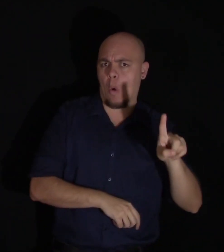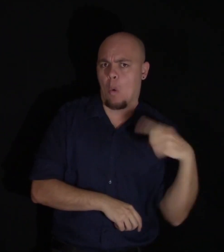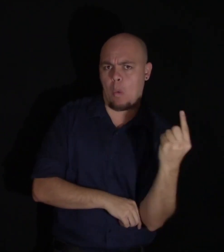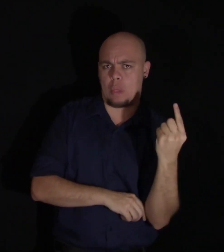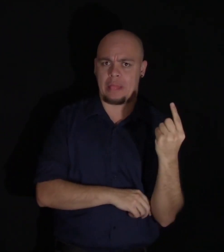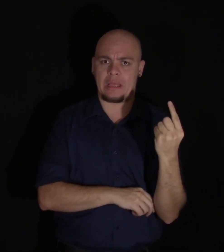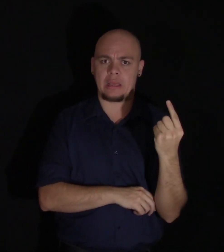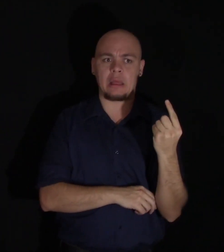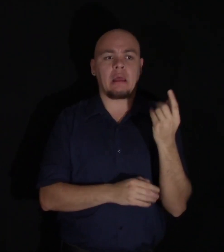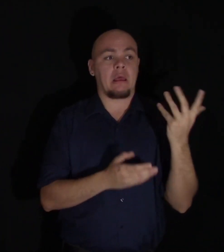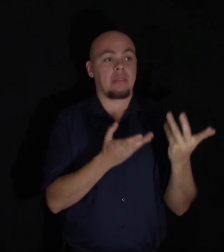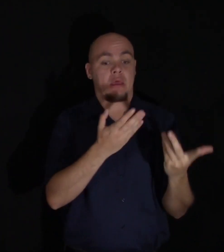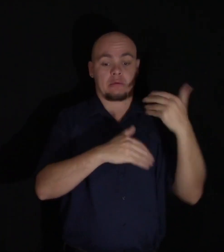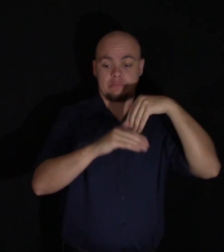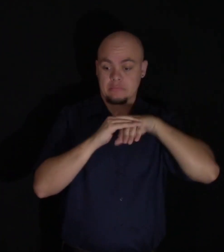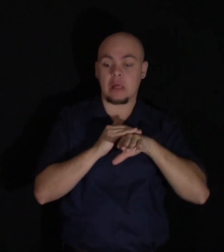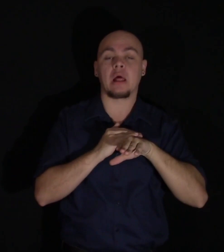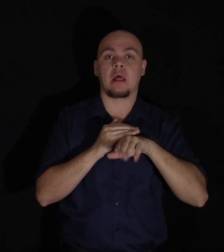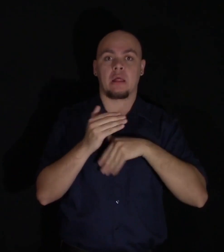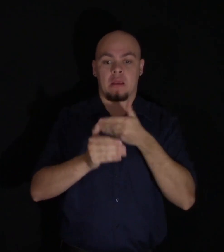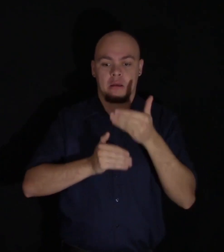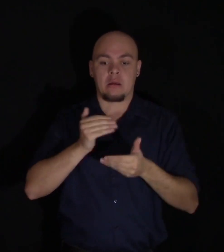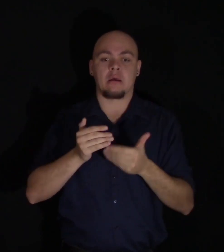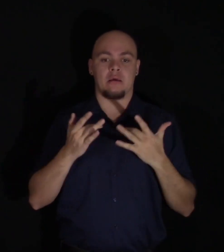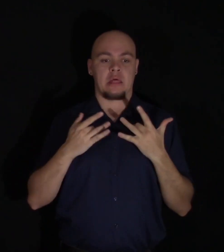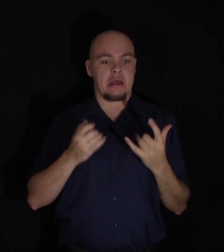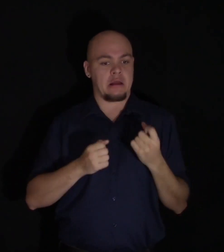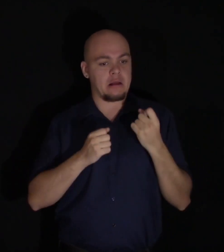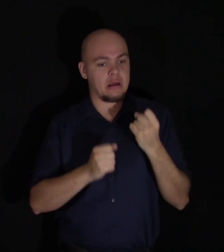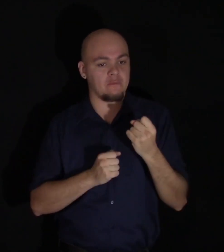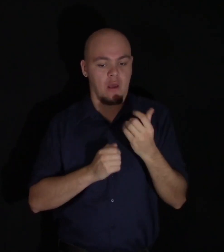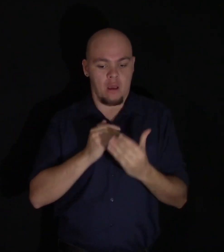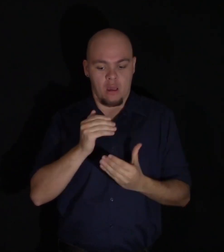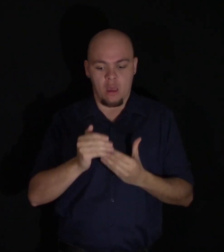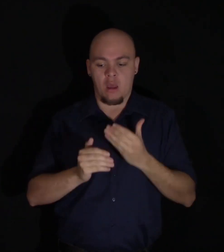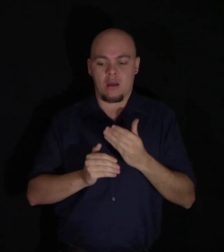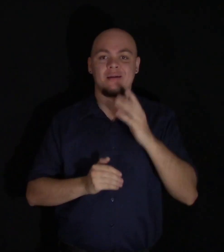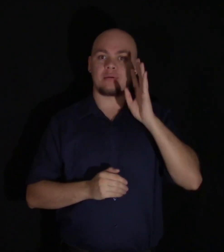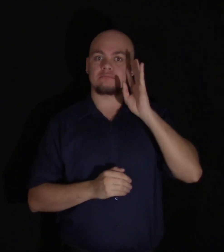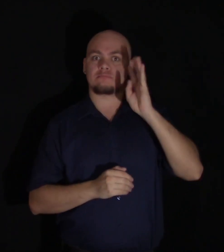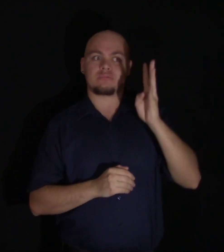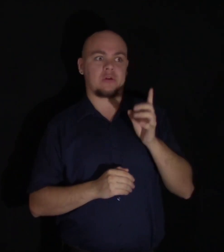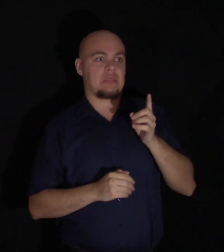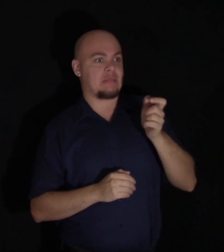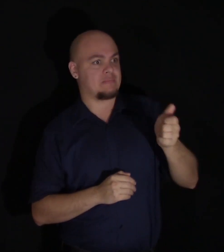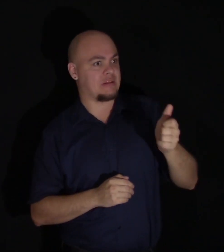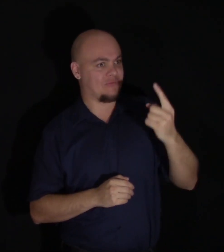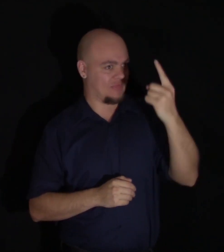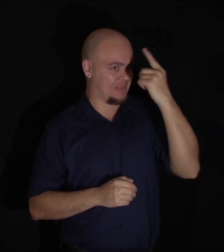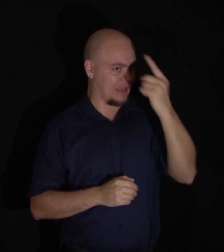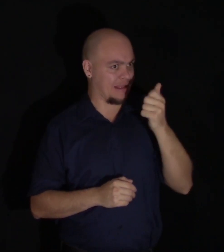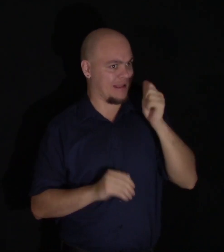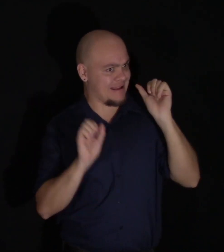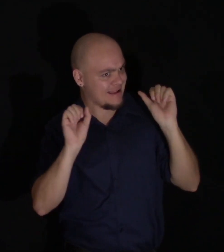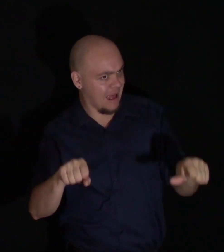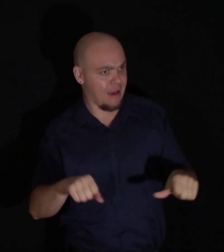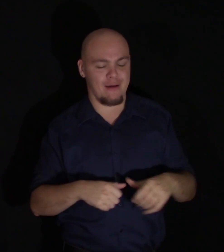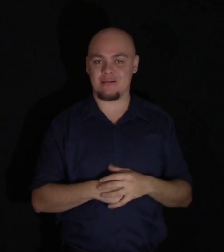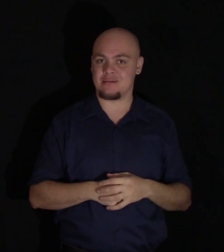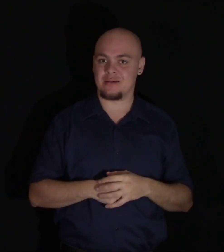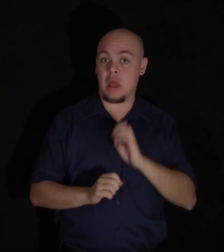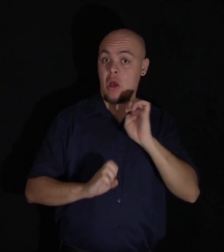they go through the process, our process, they build confidence, and now they think of themselves differently. And they're totally